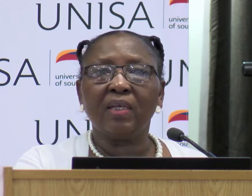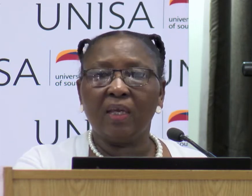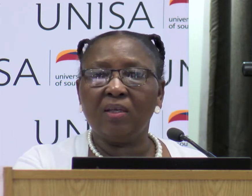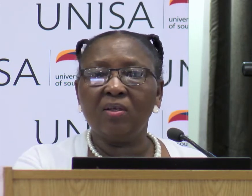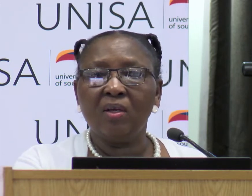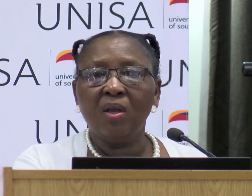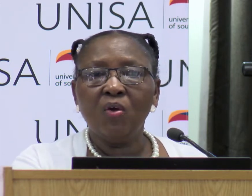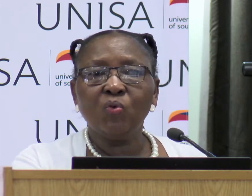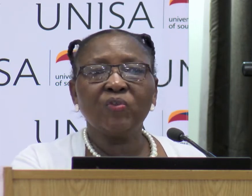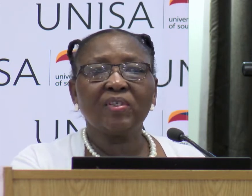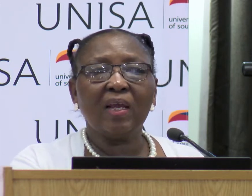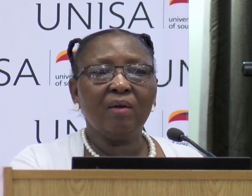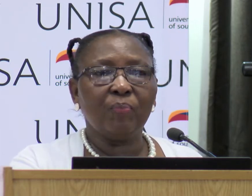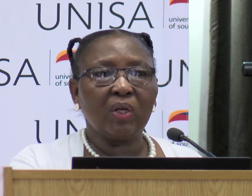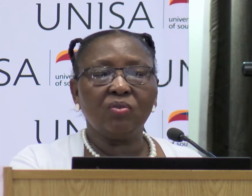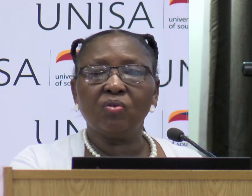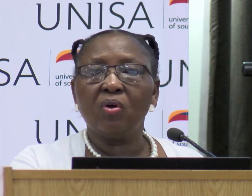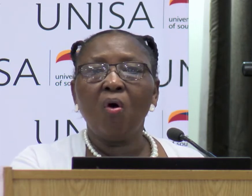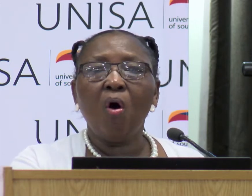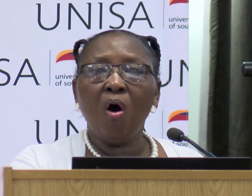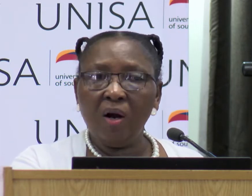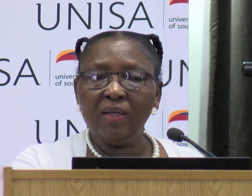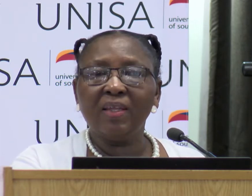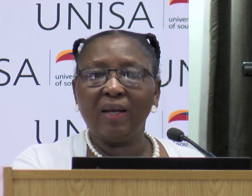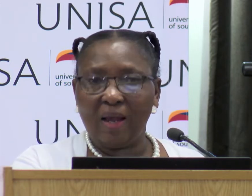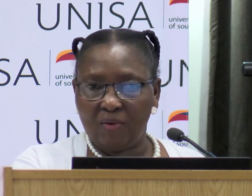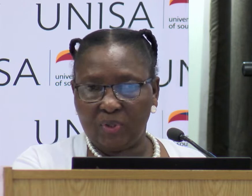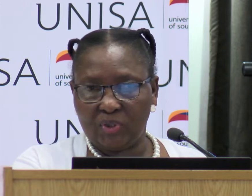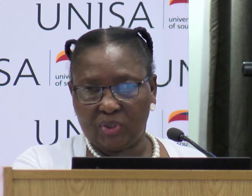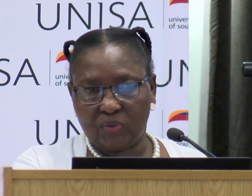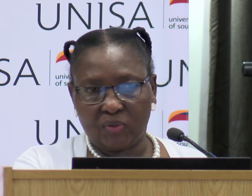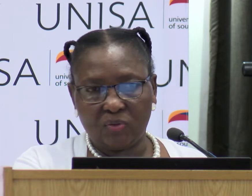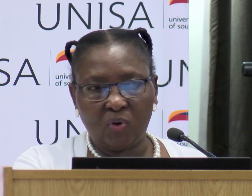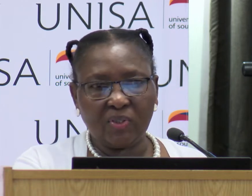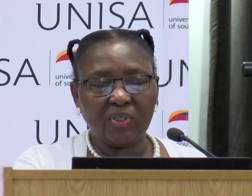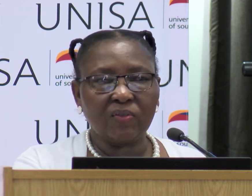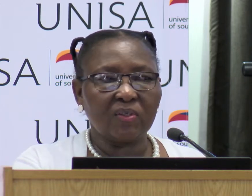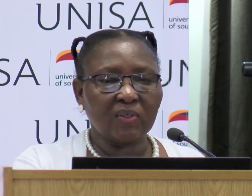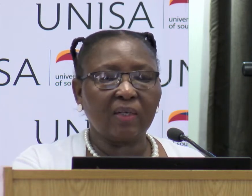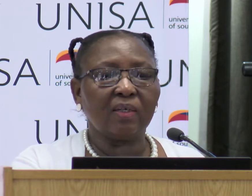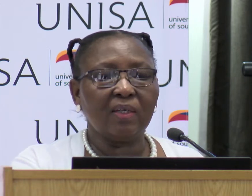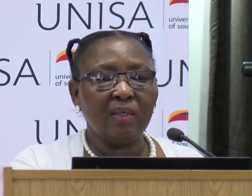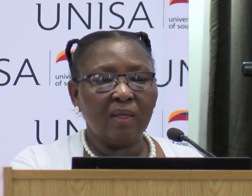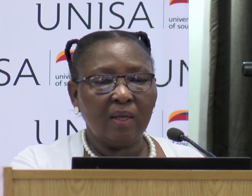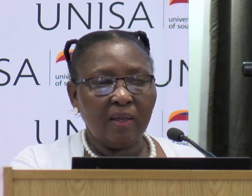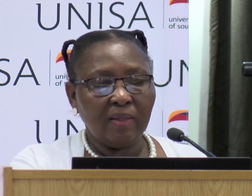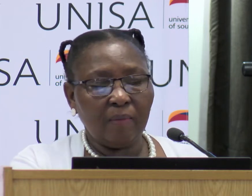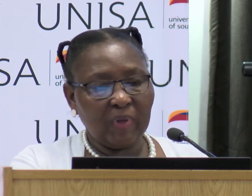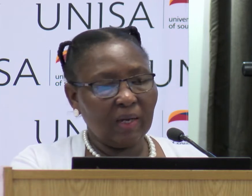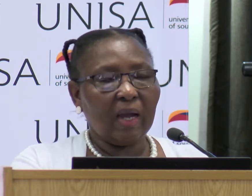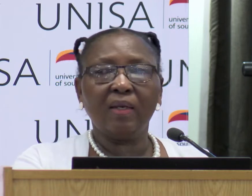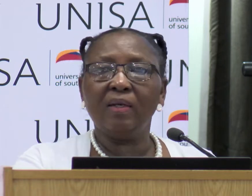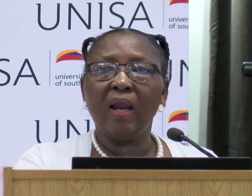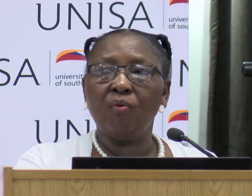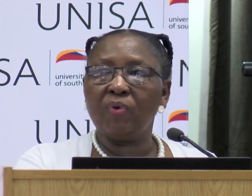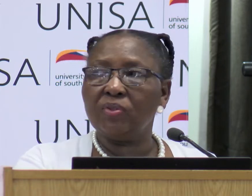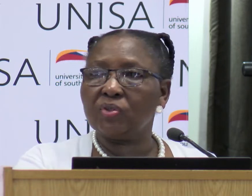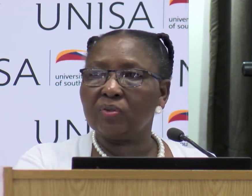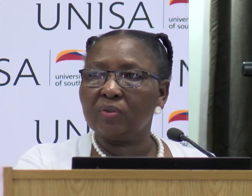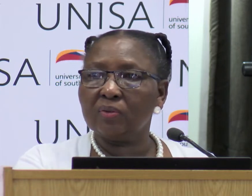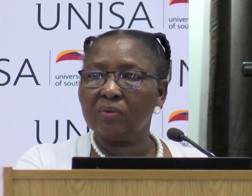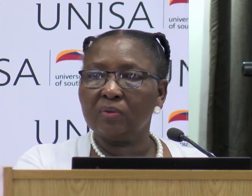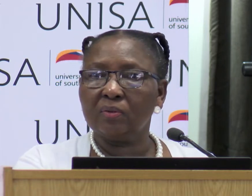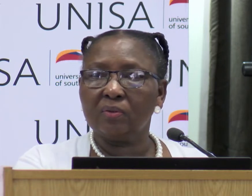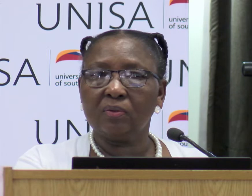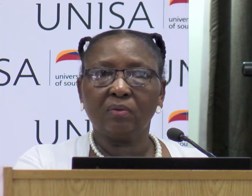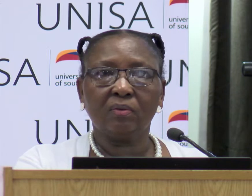international day to celebrate all the languages, not necessarily the Bengali Colleagues, there's language. no sound